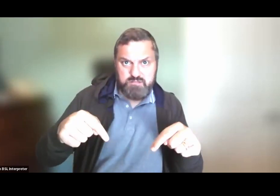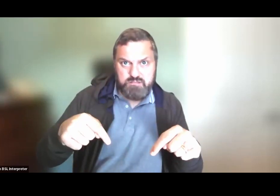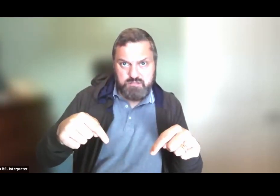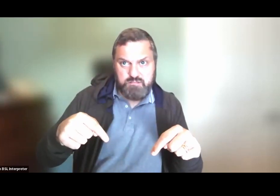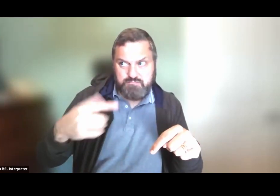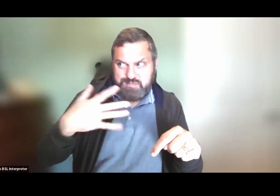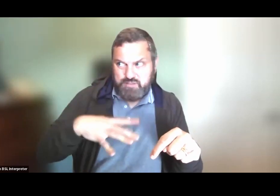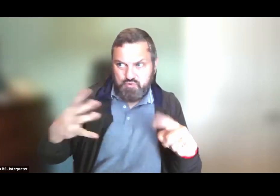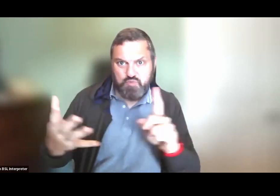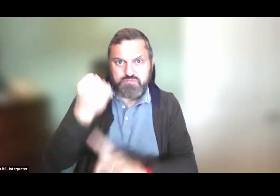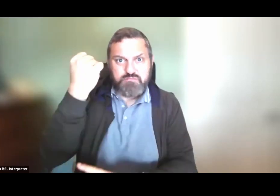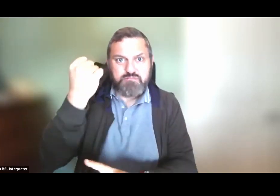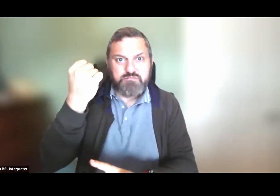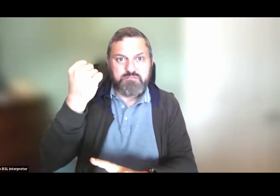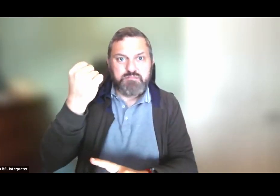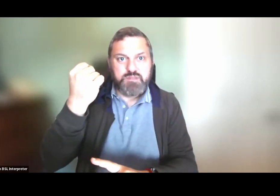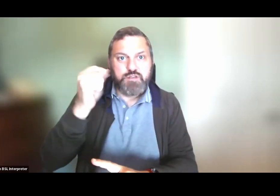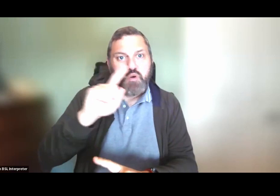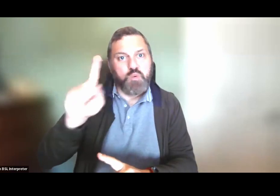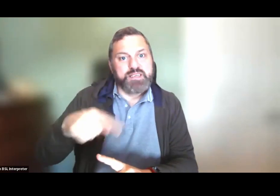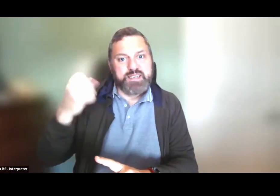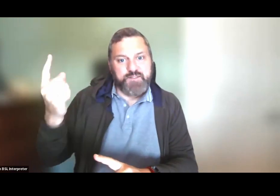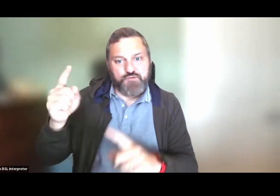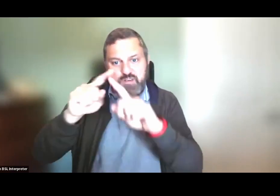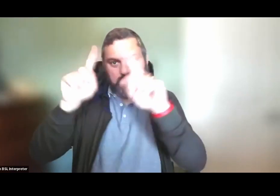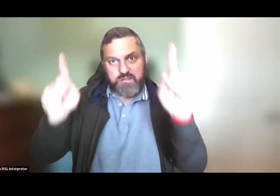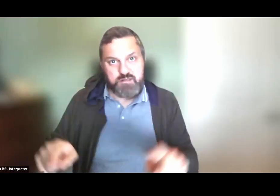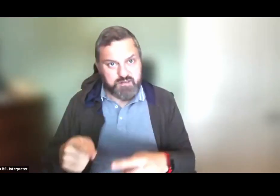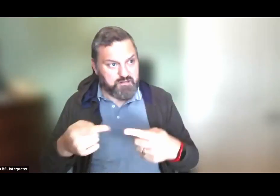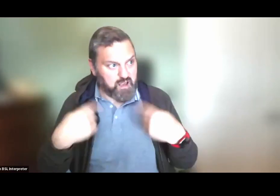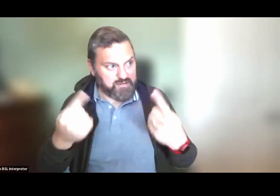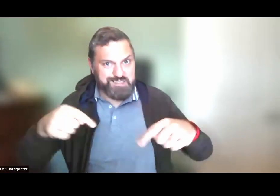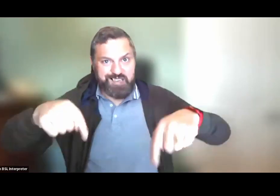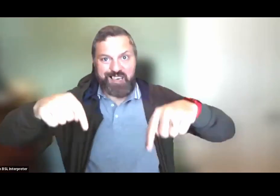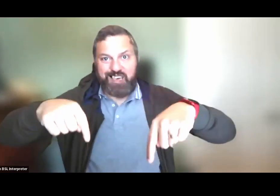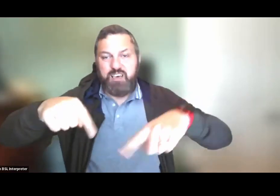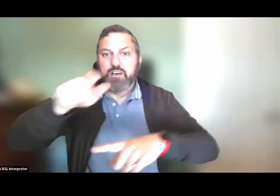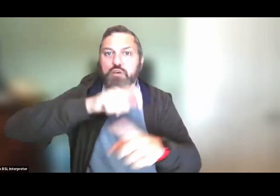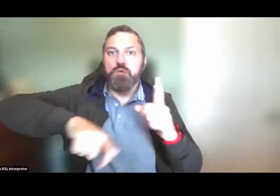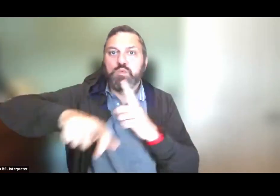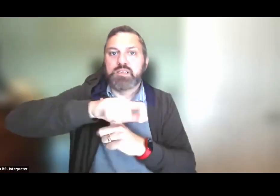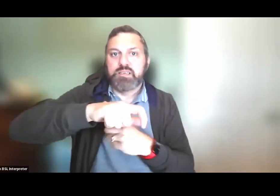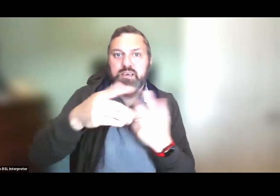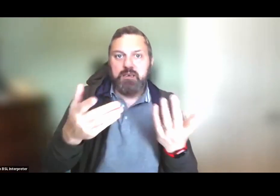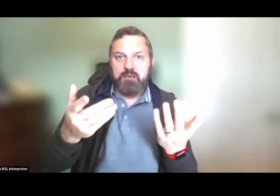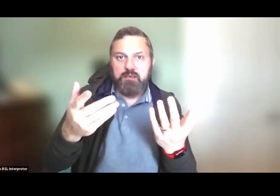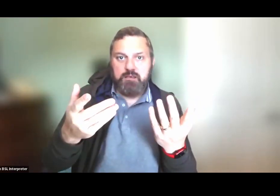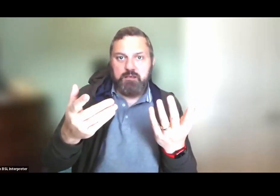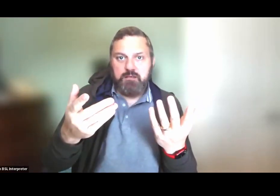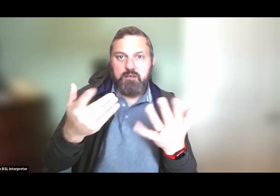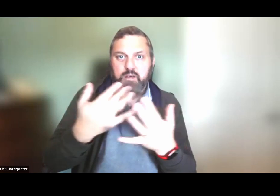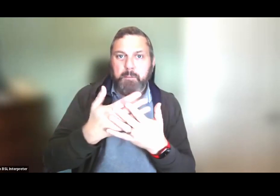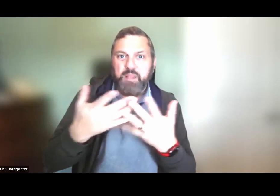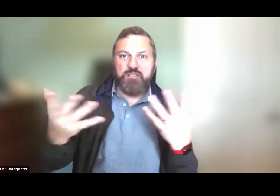instead, well, the model I need is simply us here, community, in relation, the